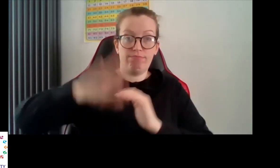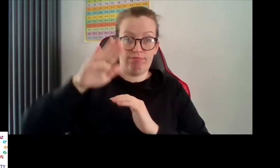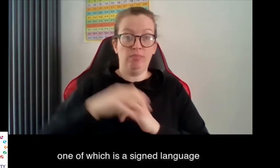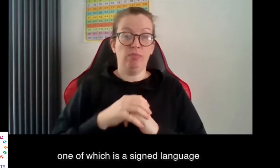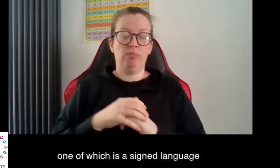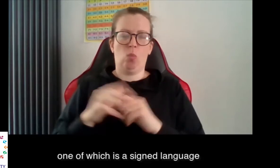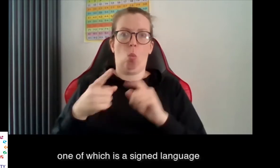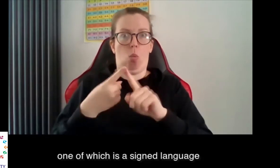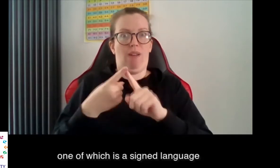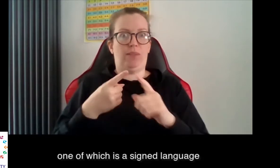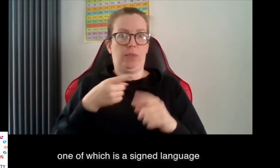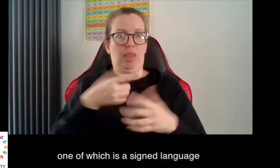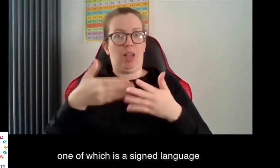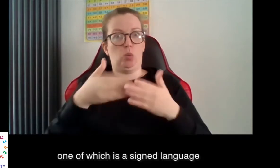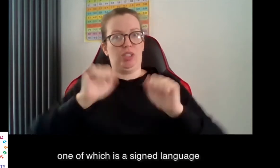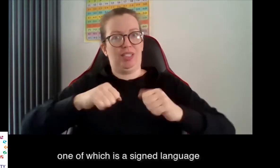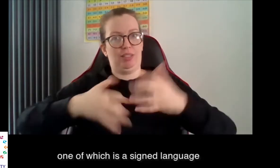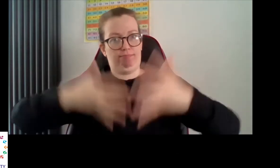one of which is a sign language.